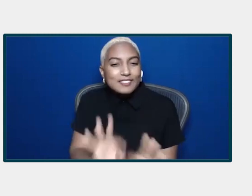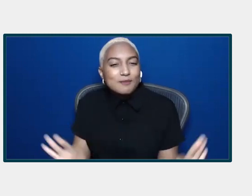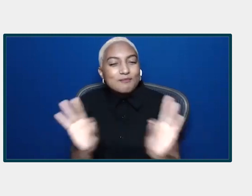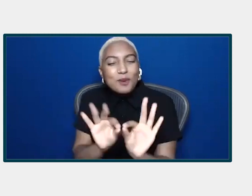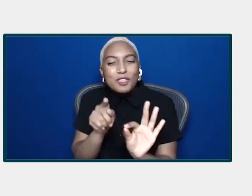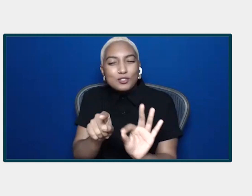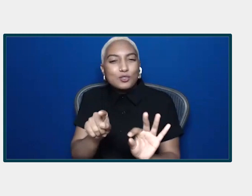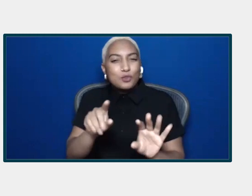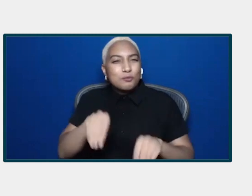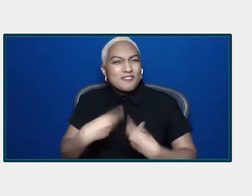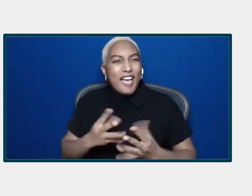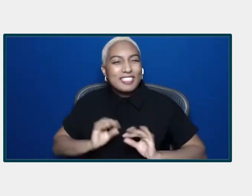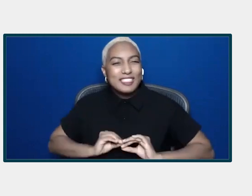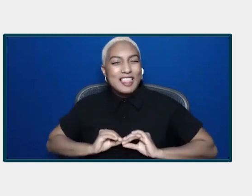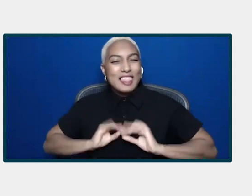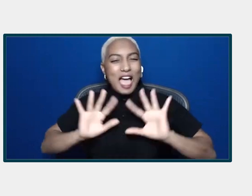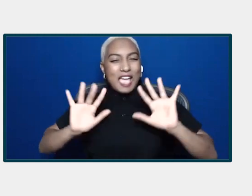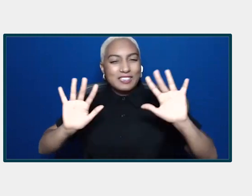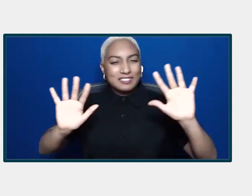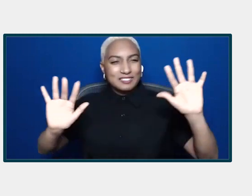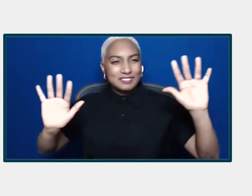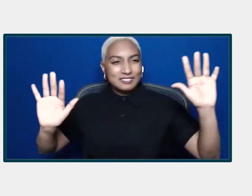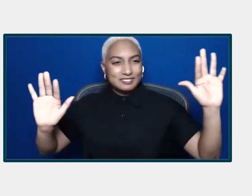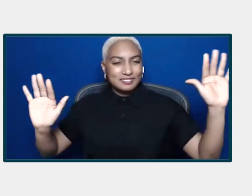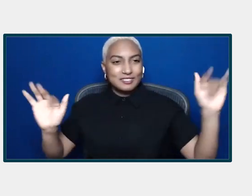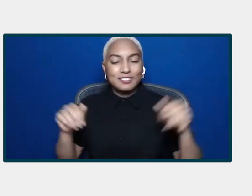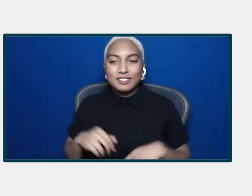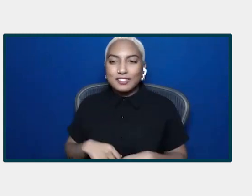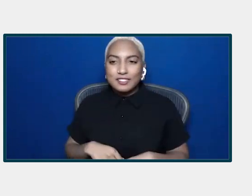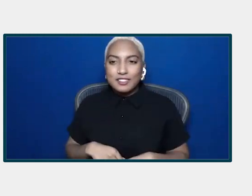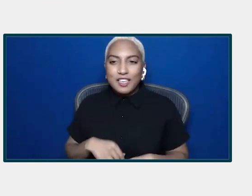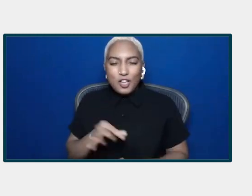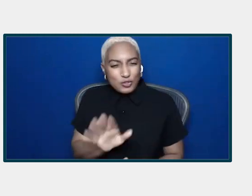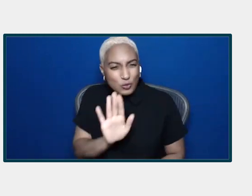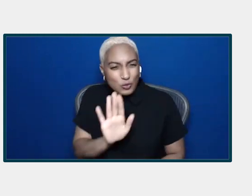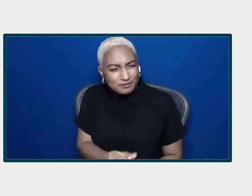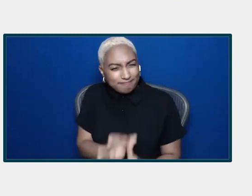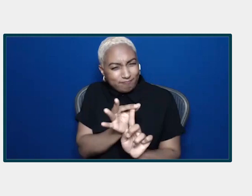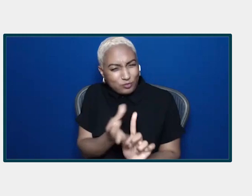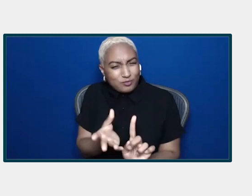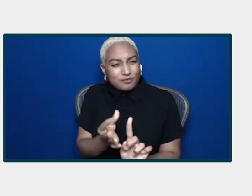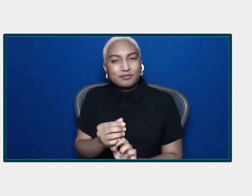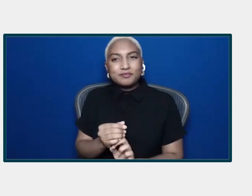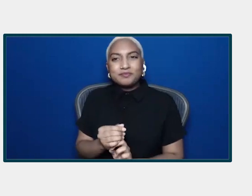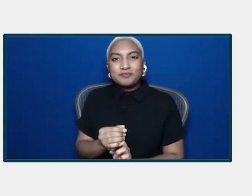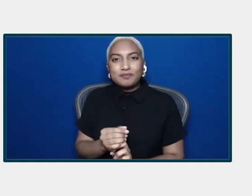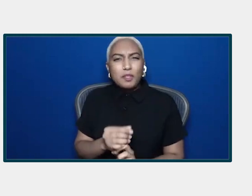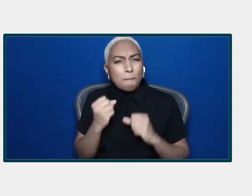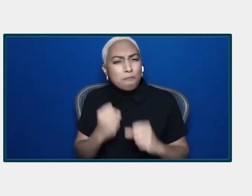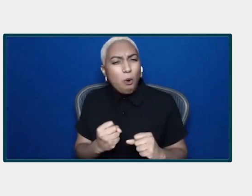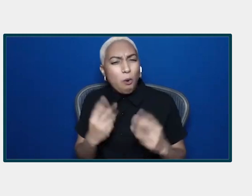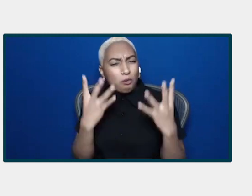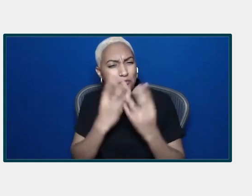and unique ways that I will never be able to do. And it is only within you that that unique stardust